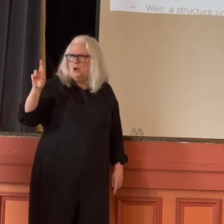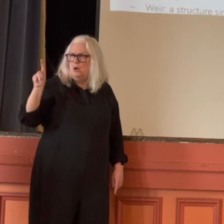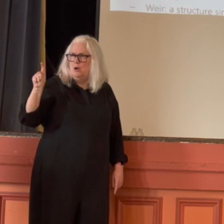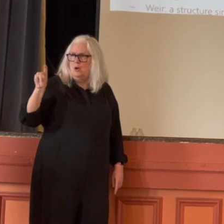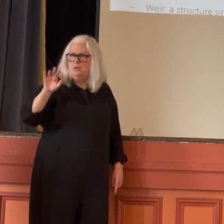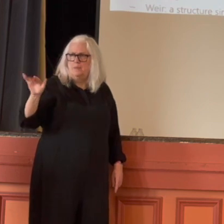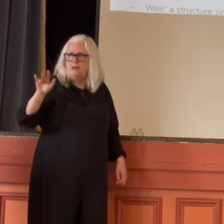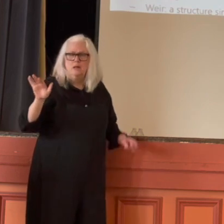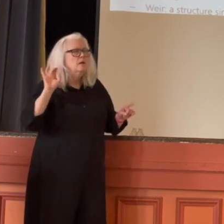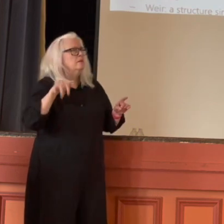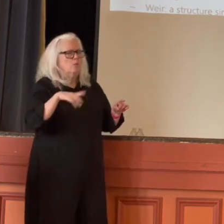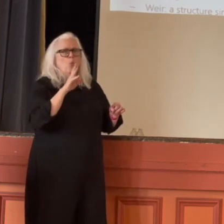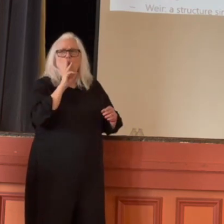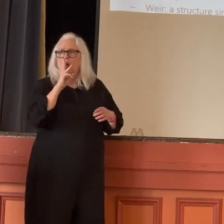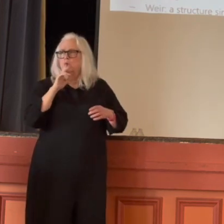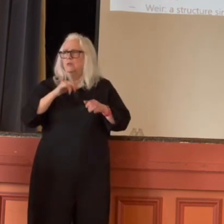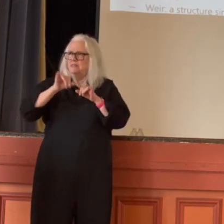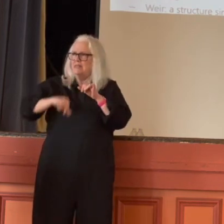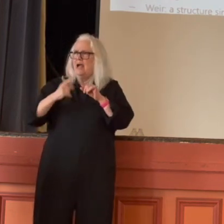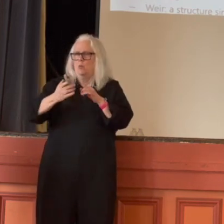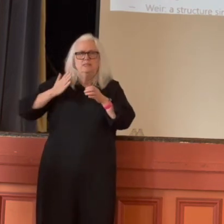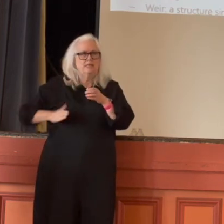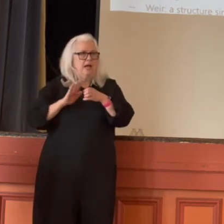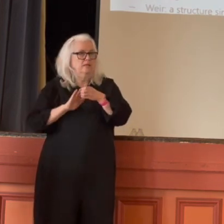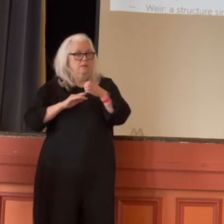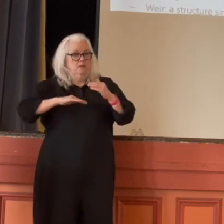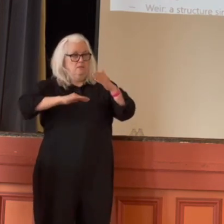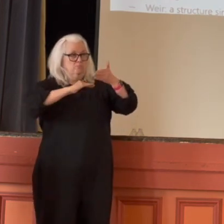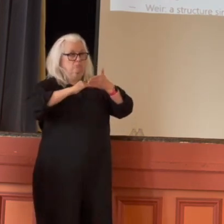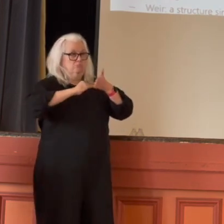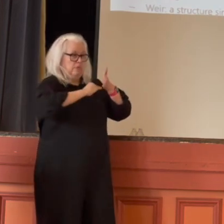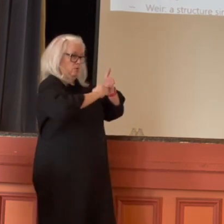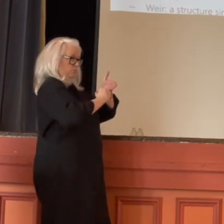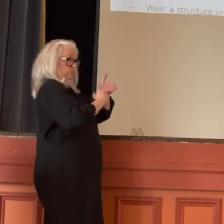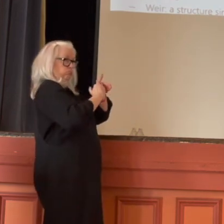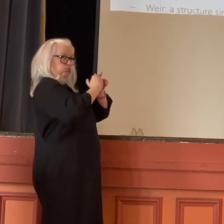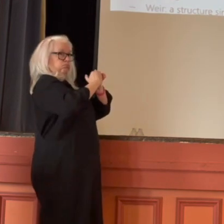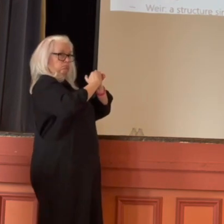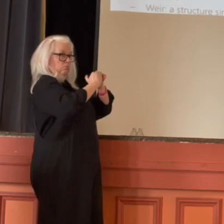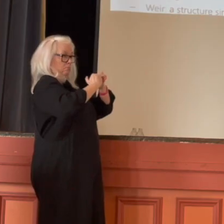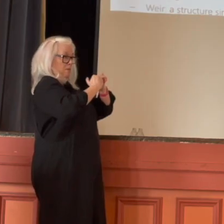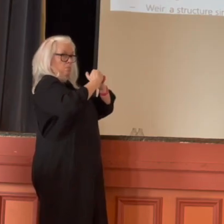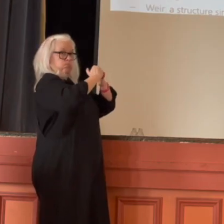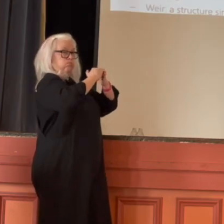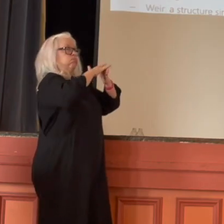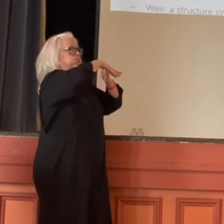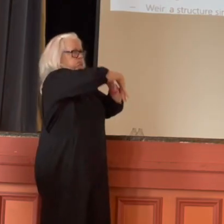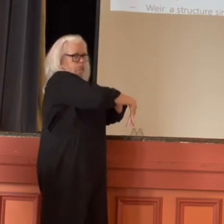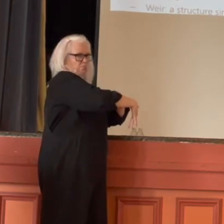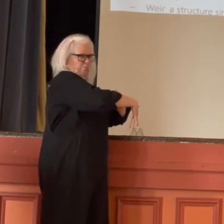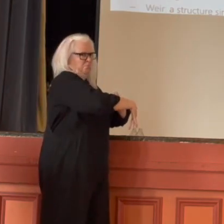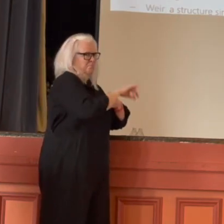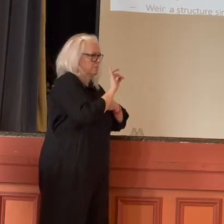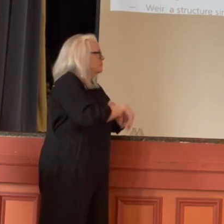water stays on one side of it, and it's only when the water gets up high enough that it flows over. So in the city of Buffalo,